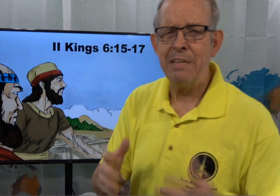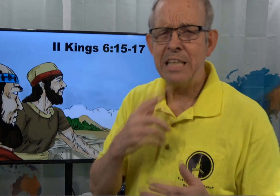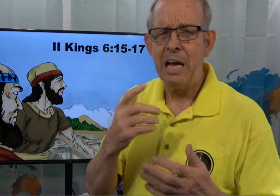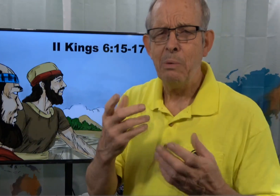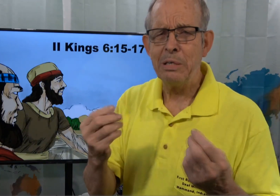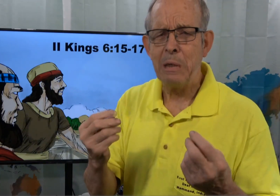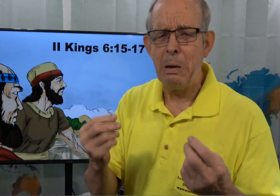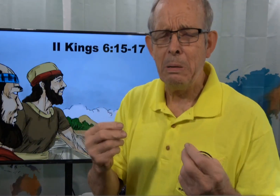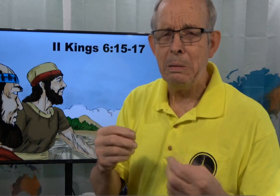Seven, what do you do?